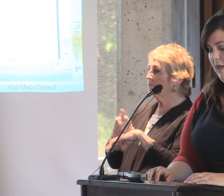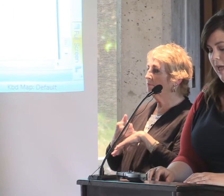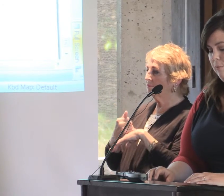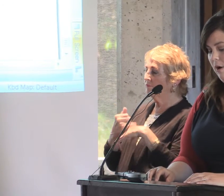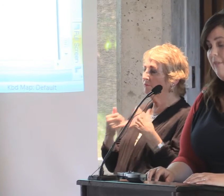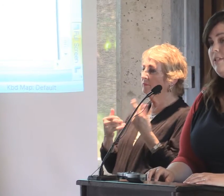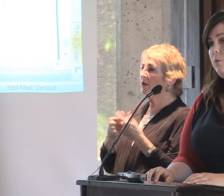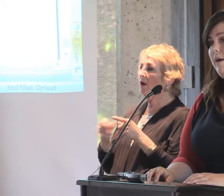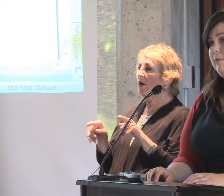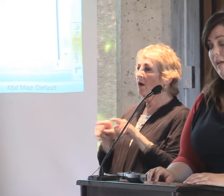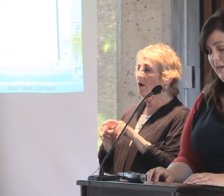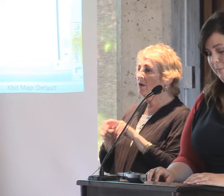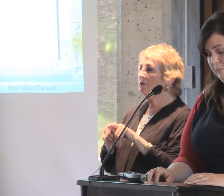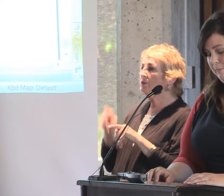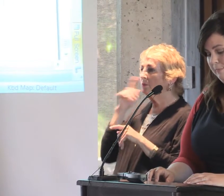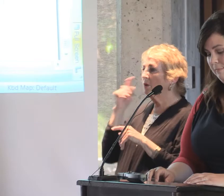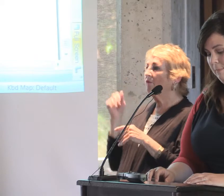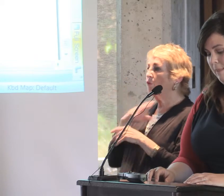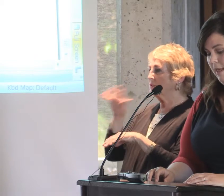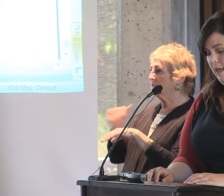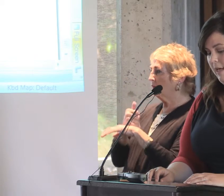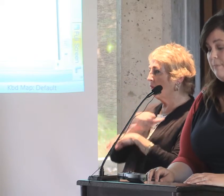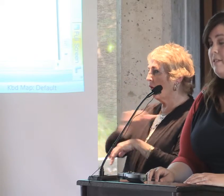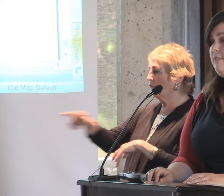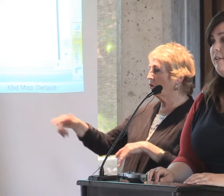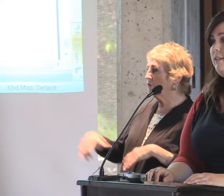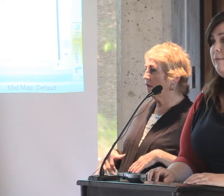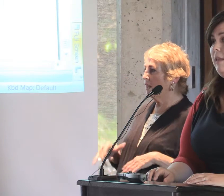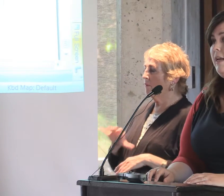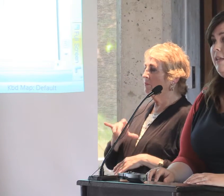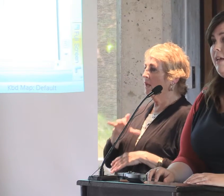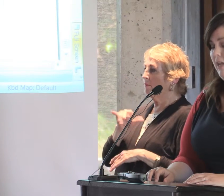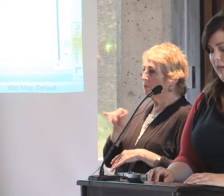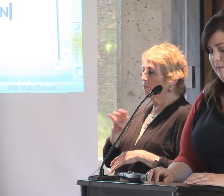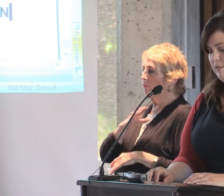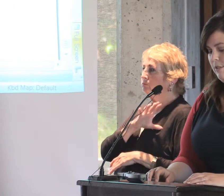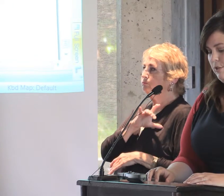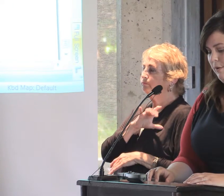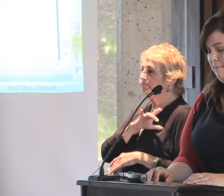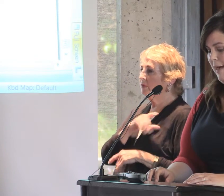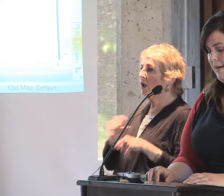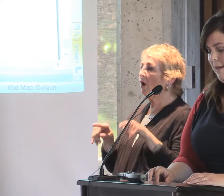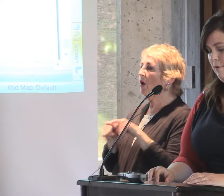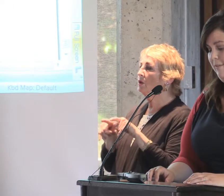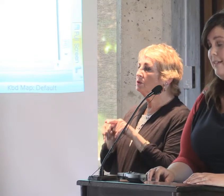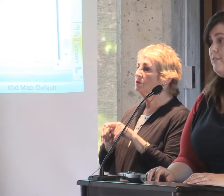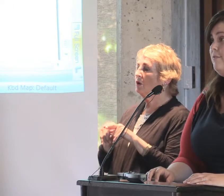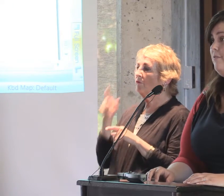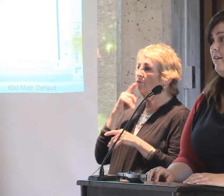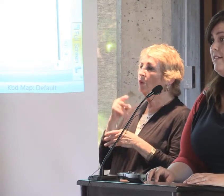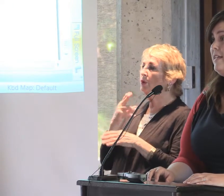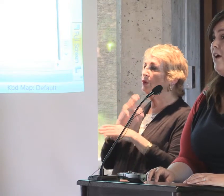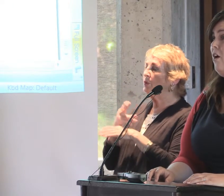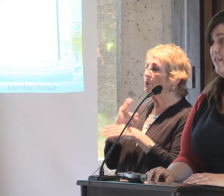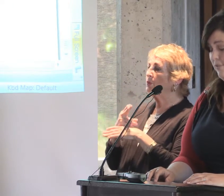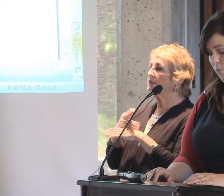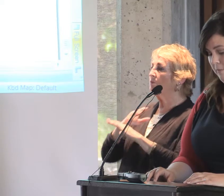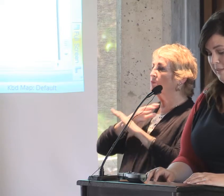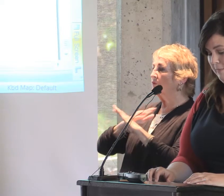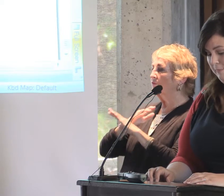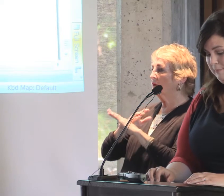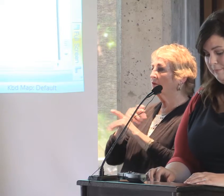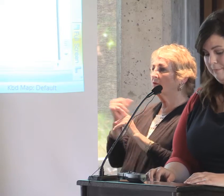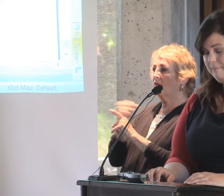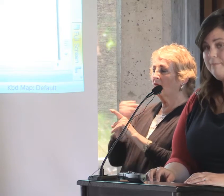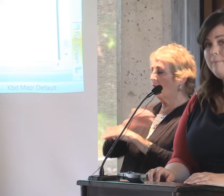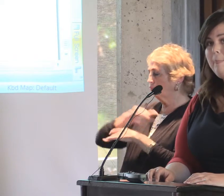strategic, and province-wide planning, and specifically planning that aims to combat and prevent violence in all its